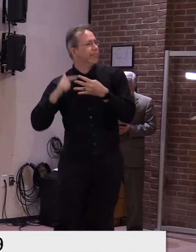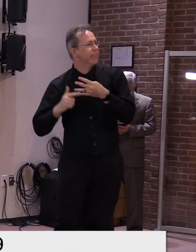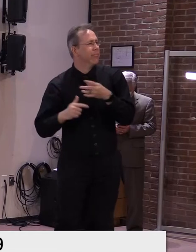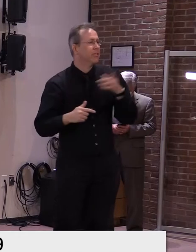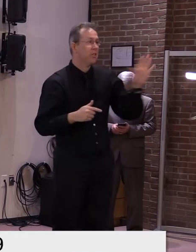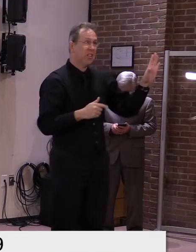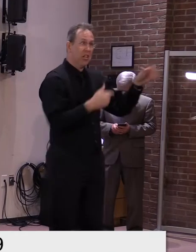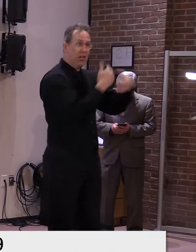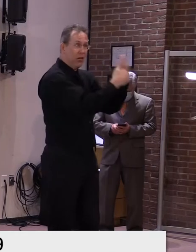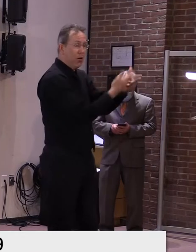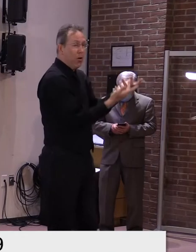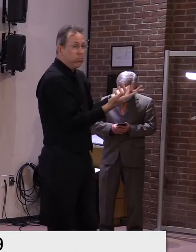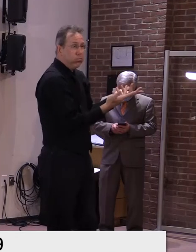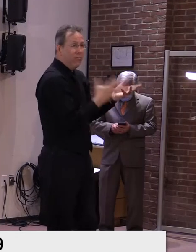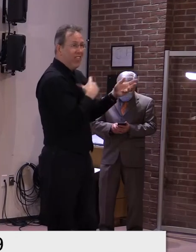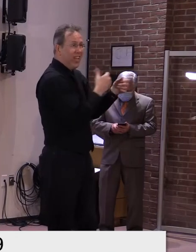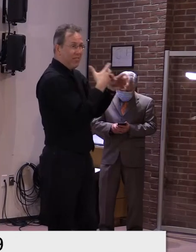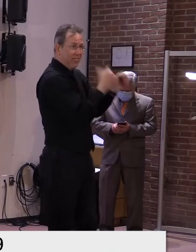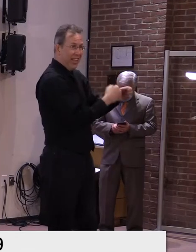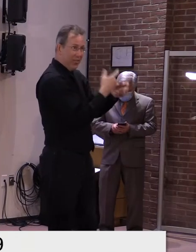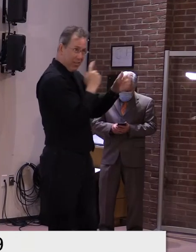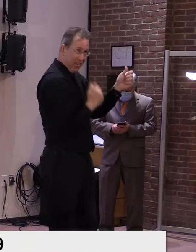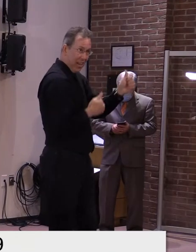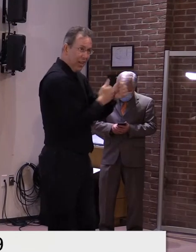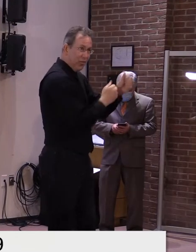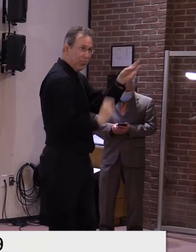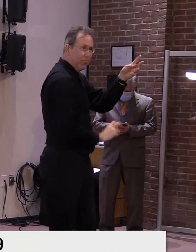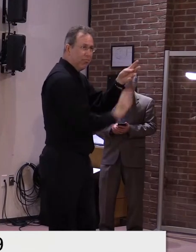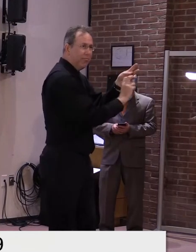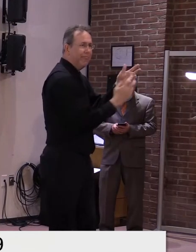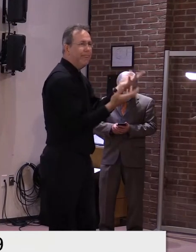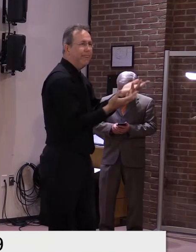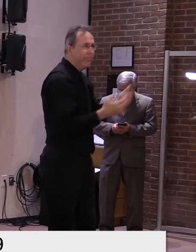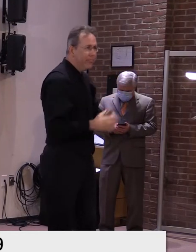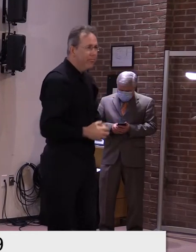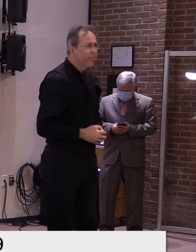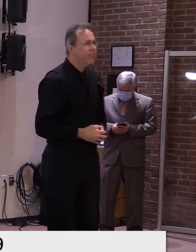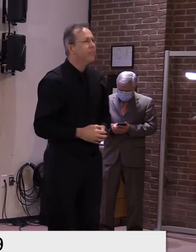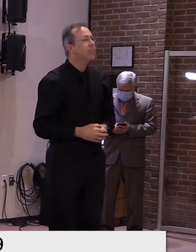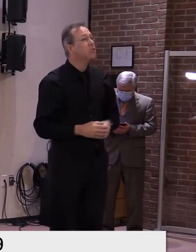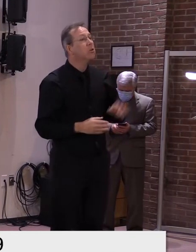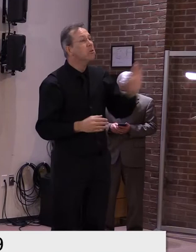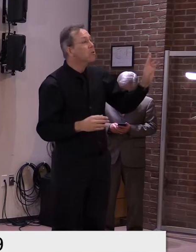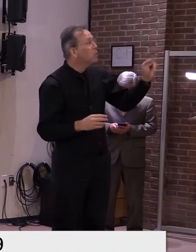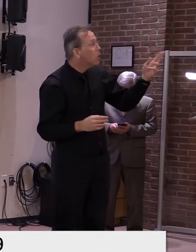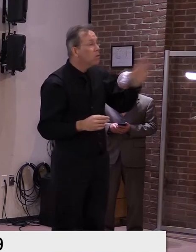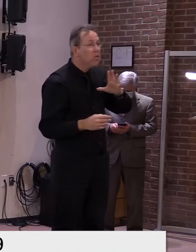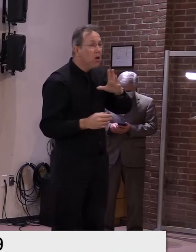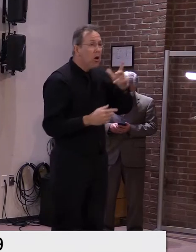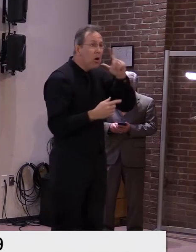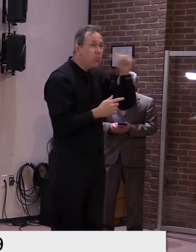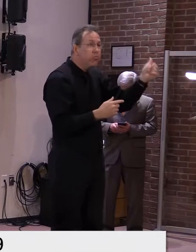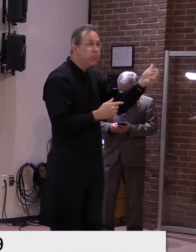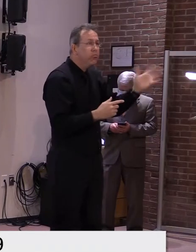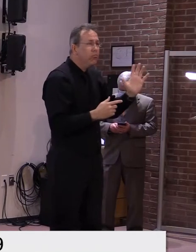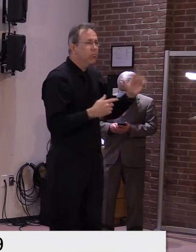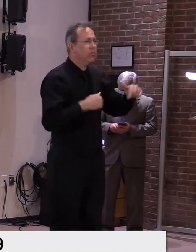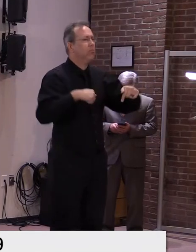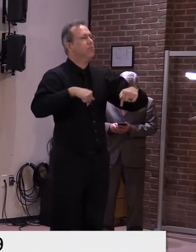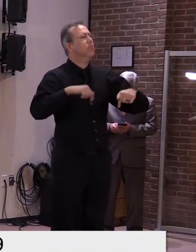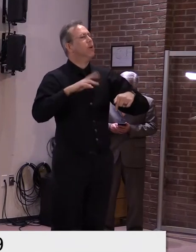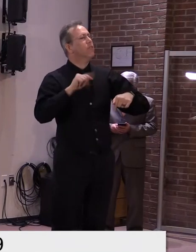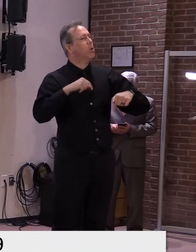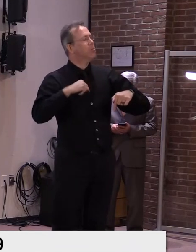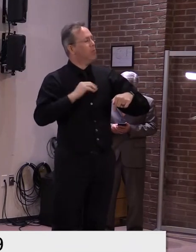we know our strategy is working well. We want to make sure we maintain the approach that we're